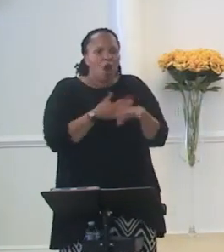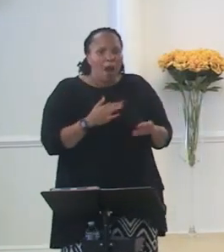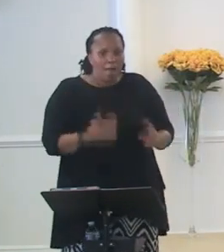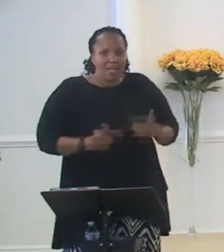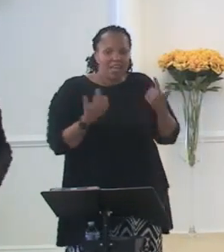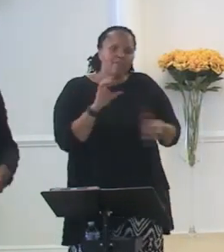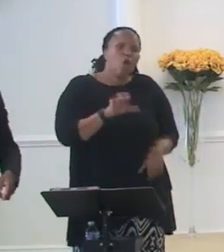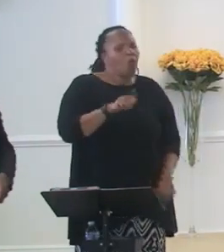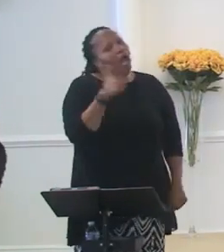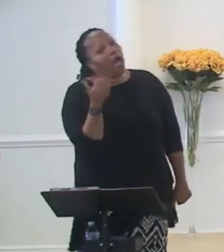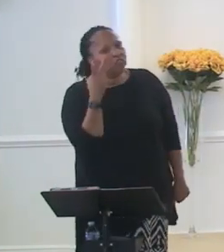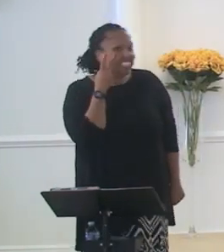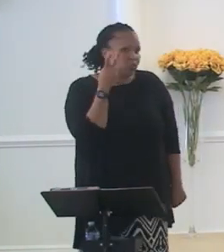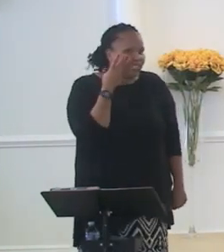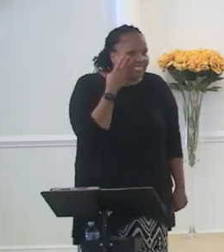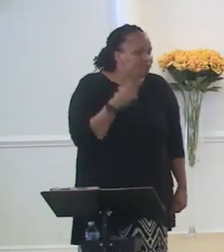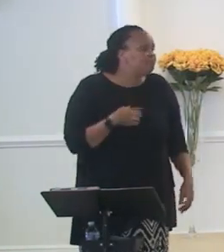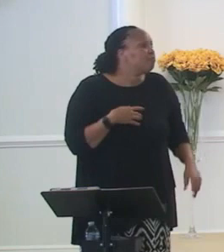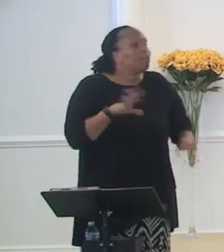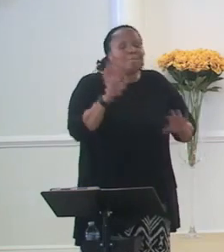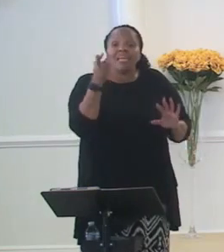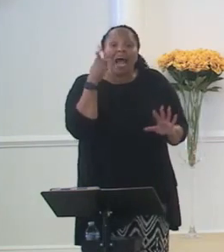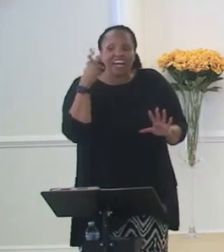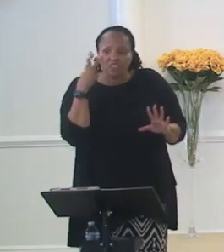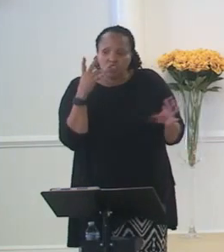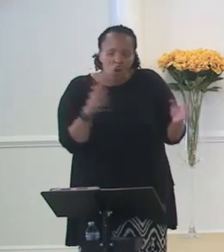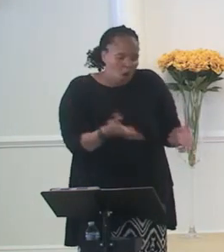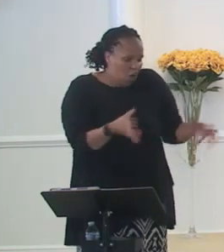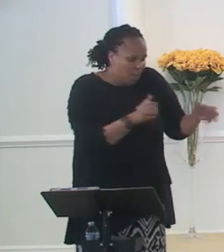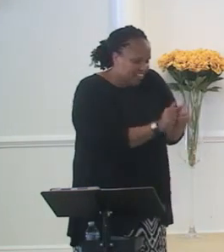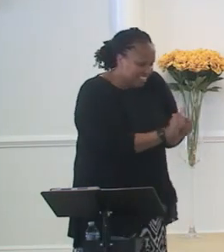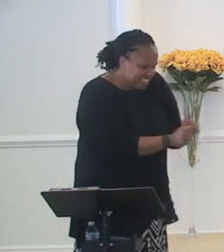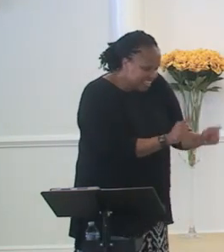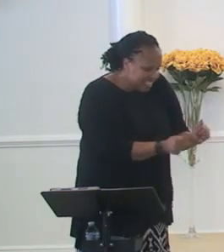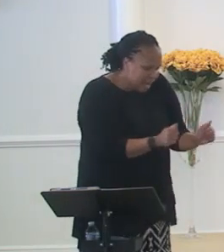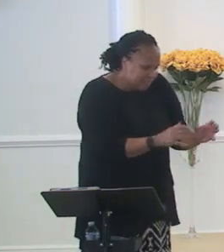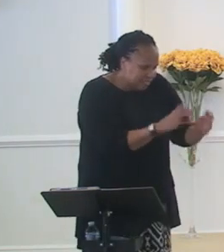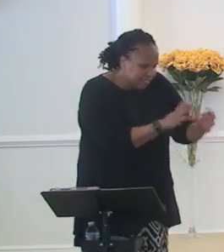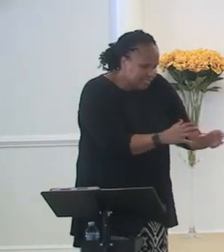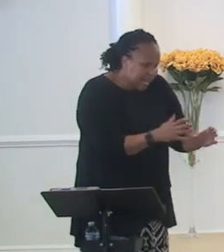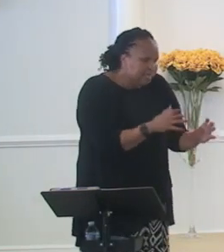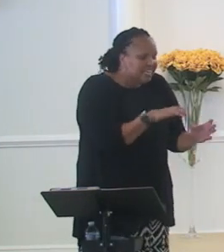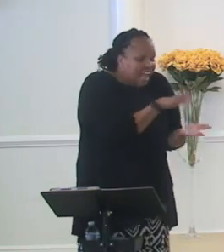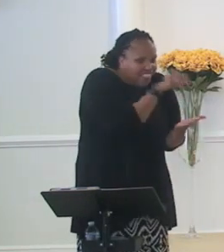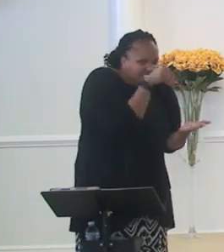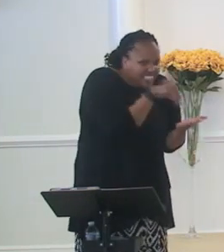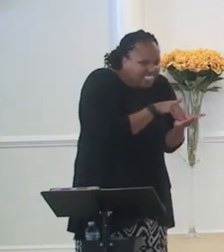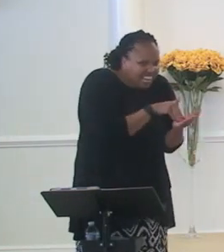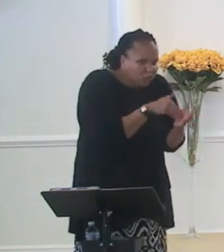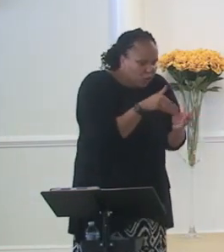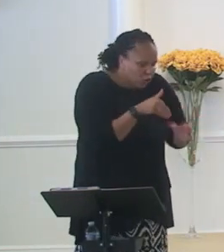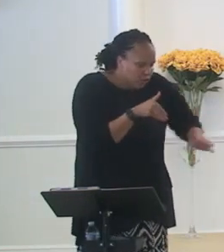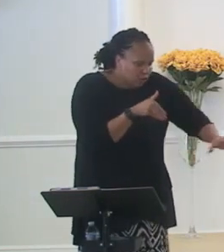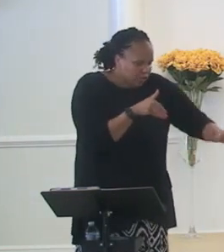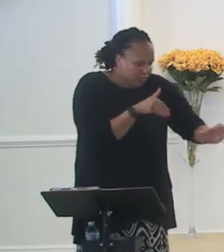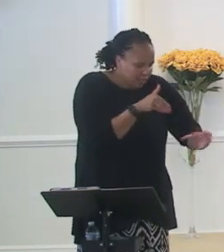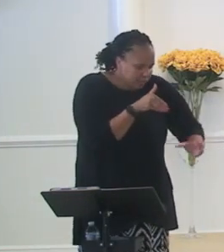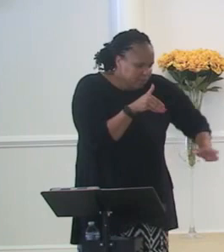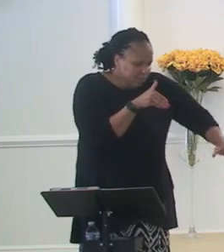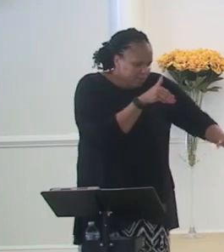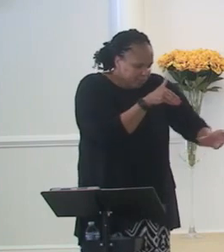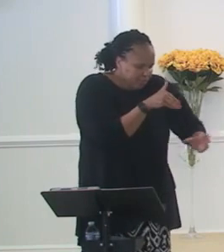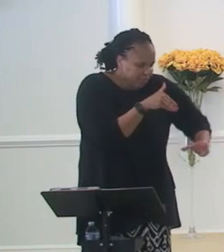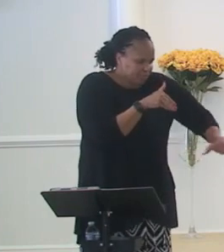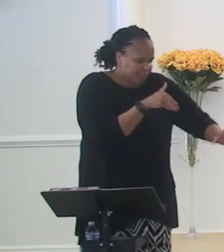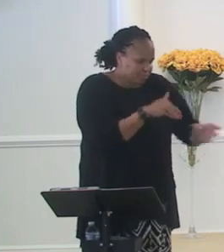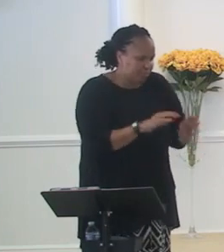you see? I saw that the clay sat in the center of the wheel. It was in the center of the attention of